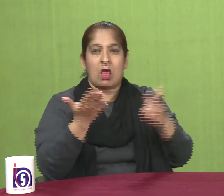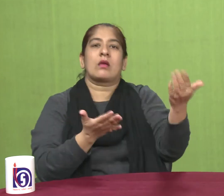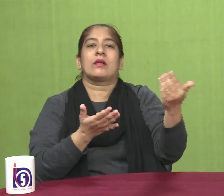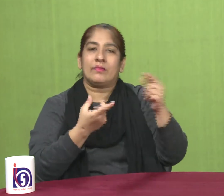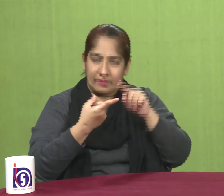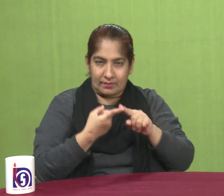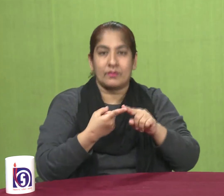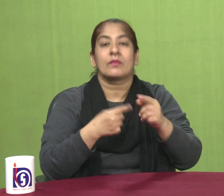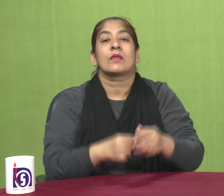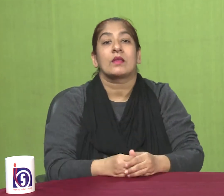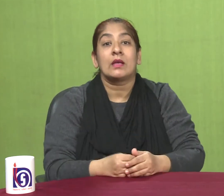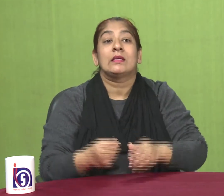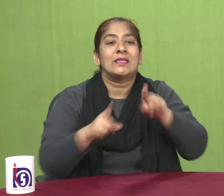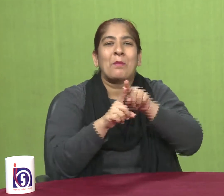or letter of